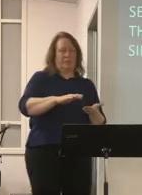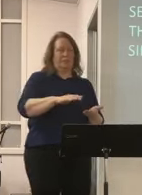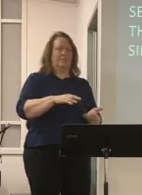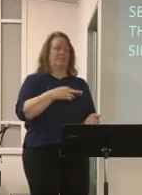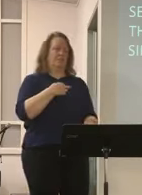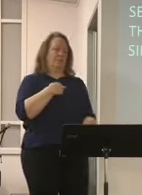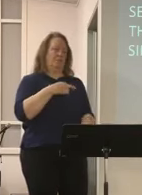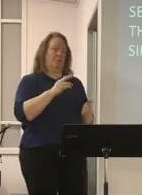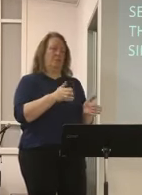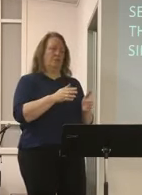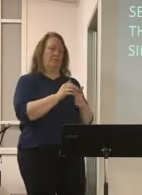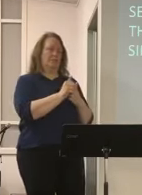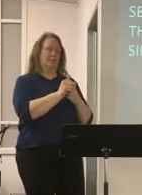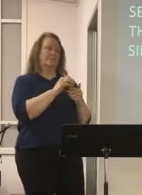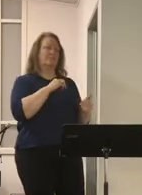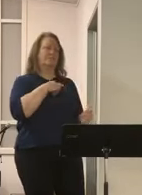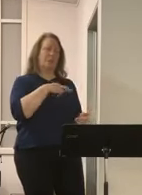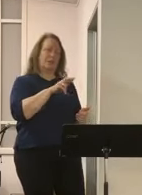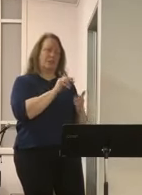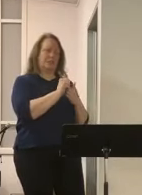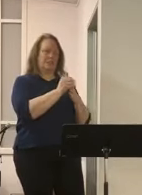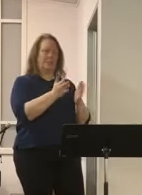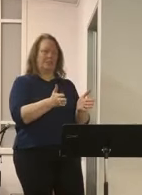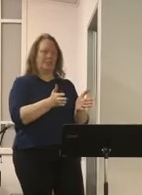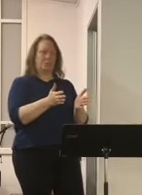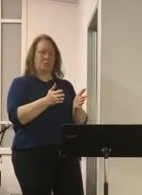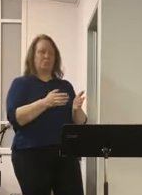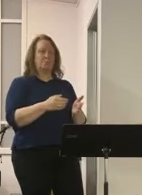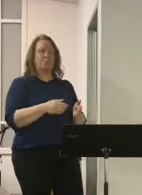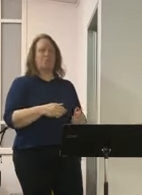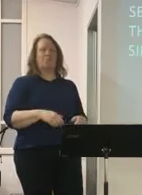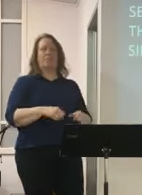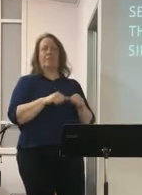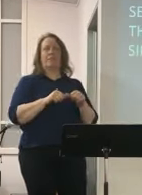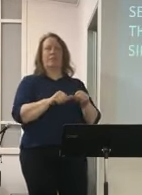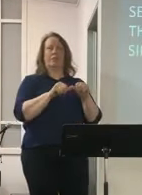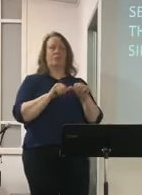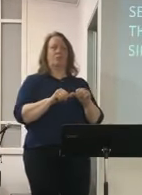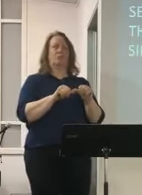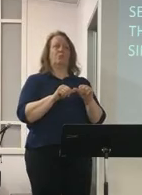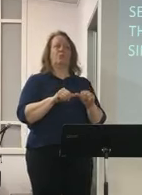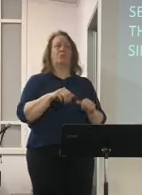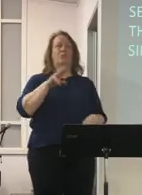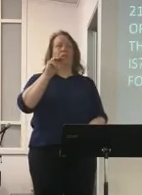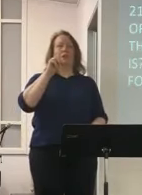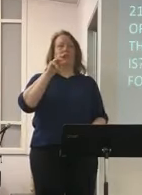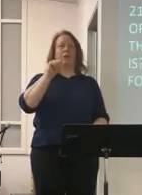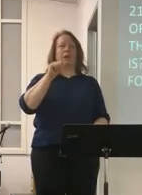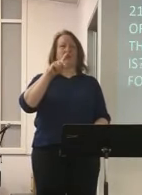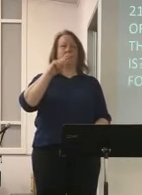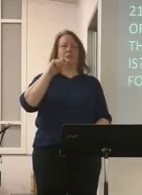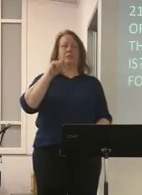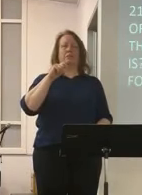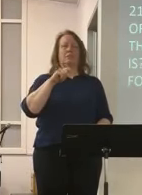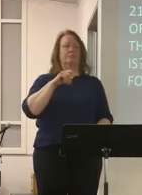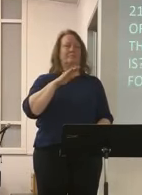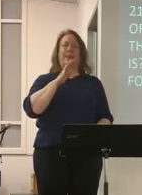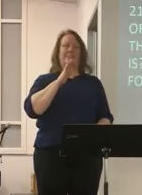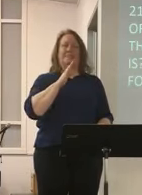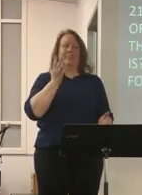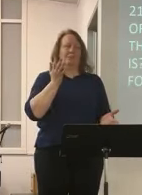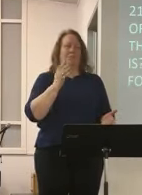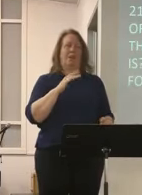right? And so as we go on, and this is where Matthew skips this. Matthew doesn't even